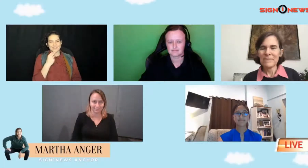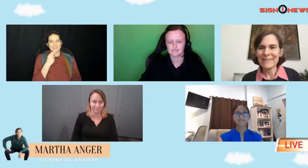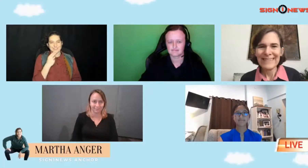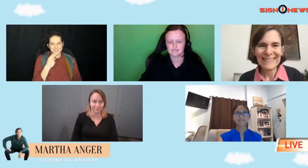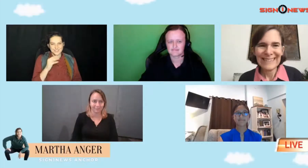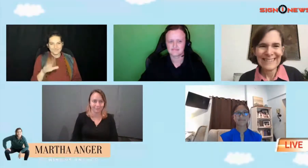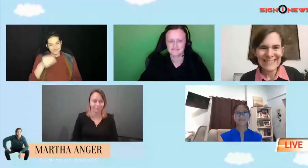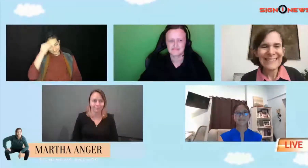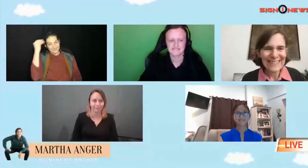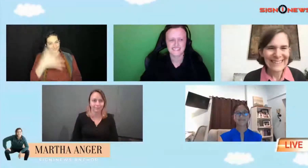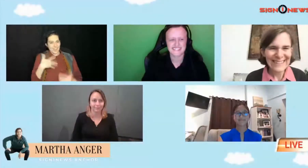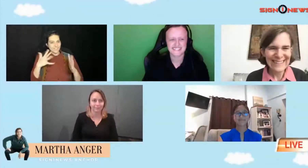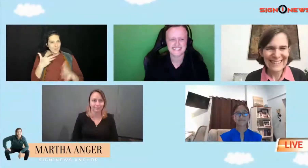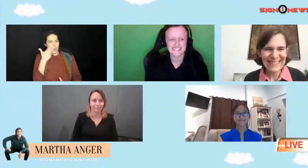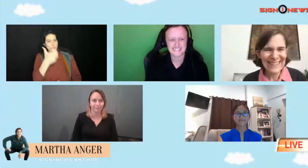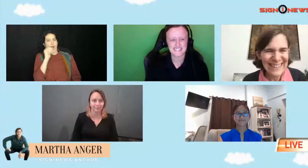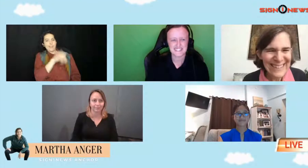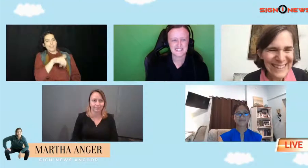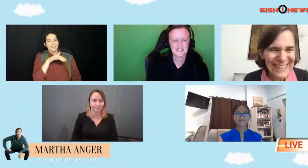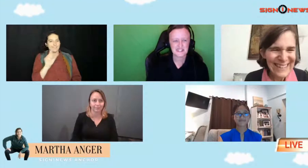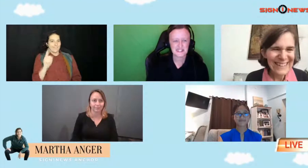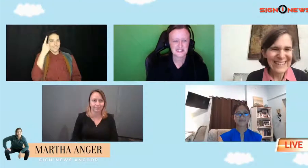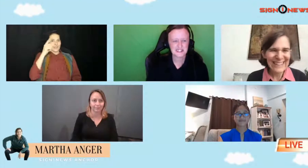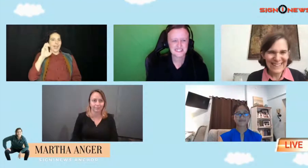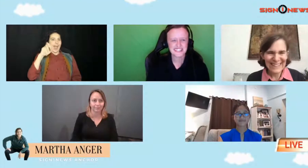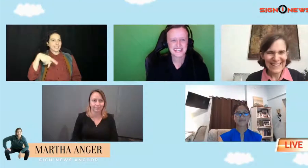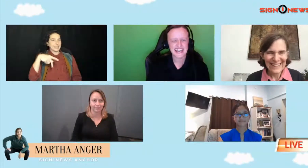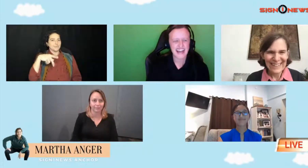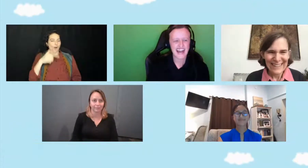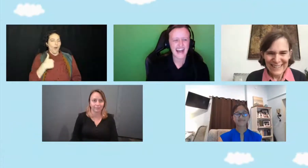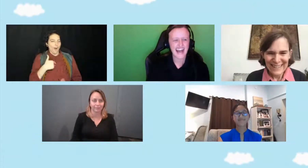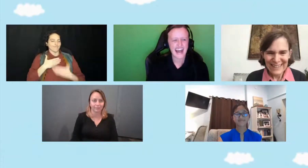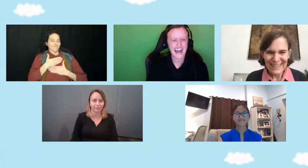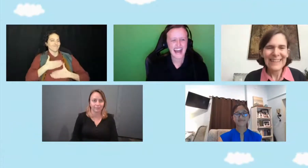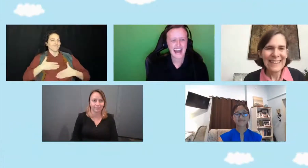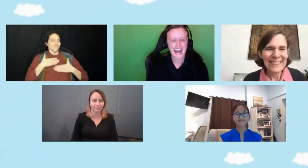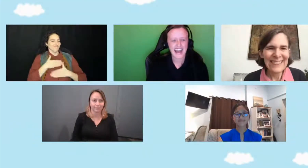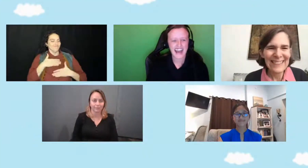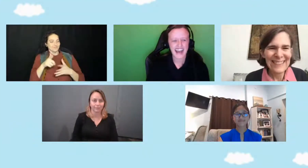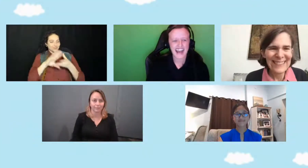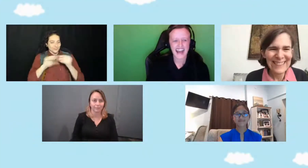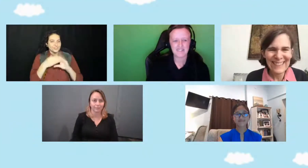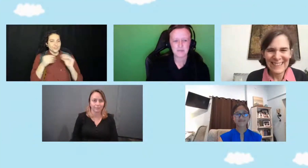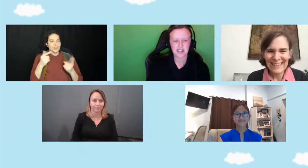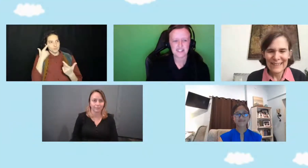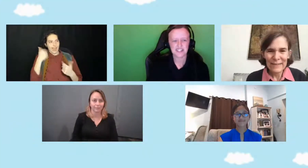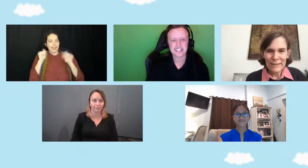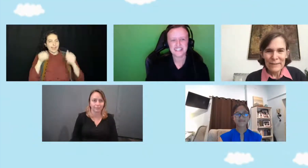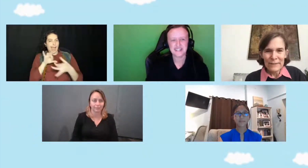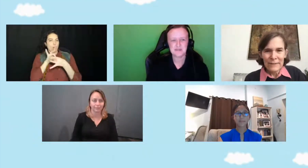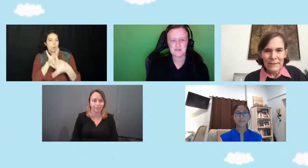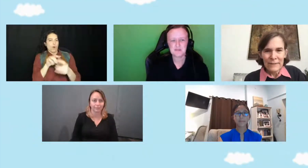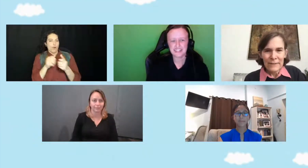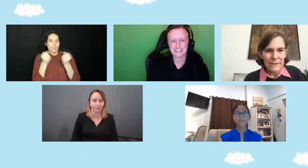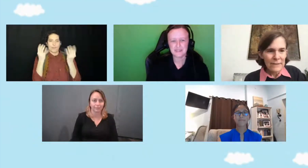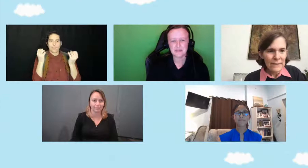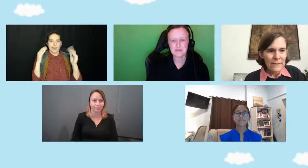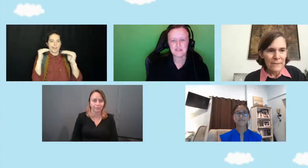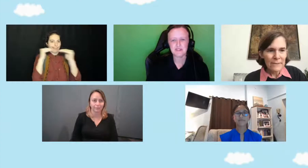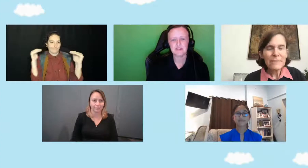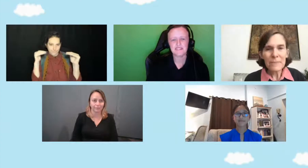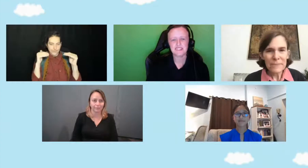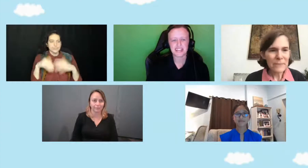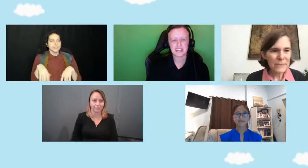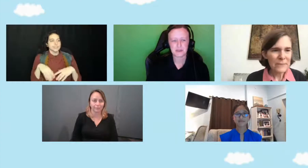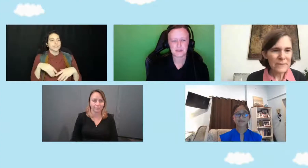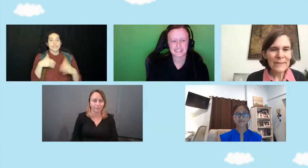So cute. I've watched the